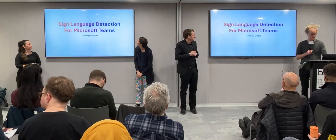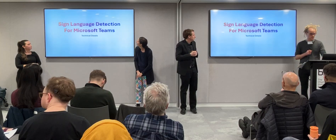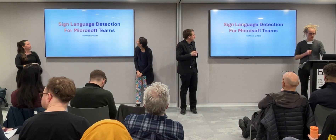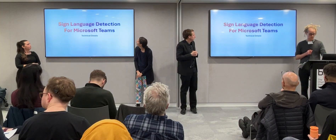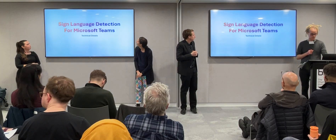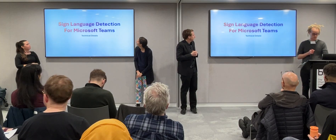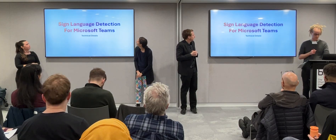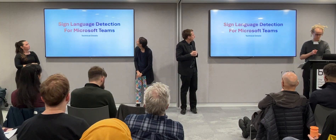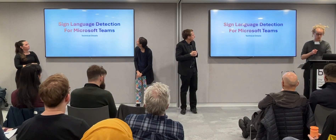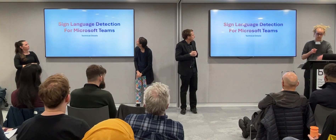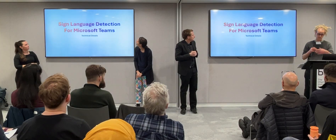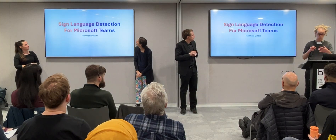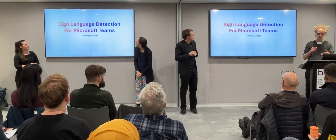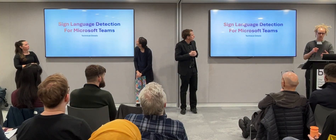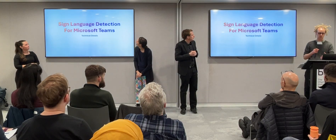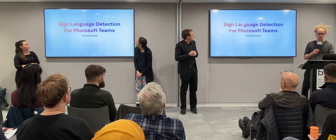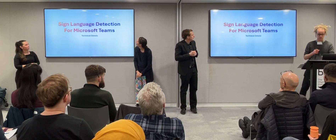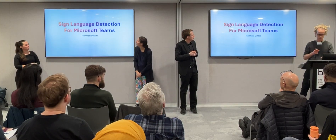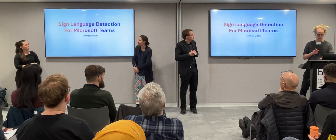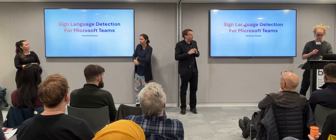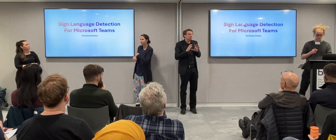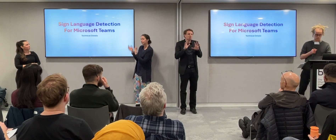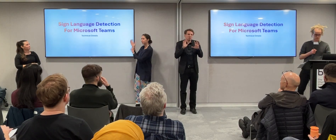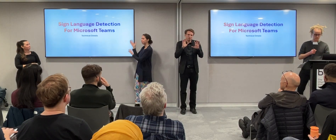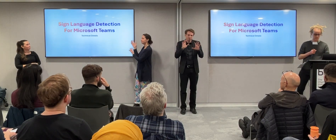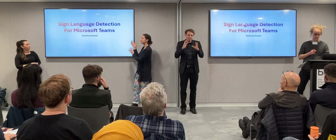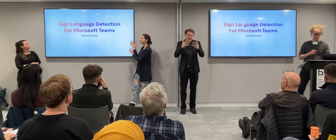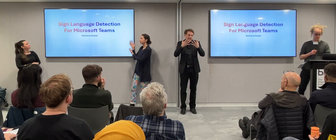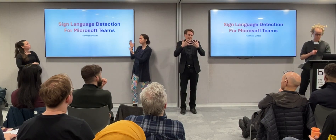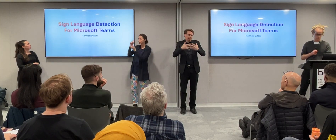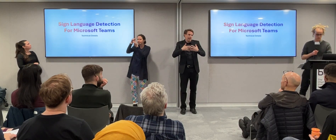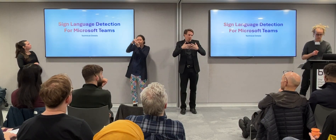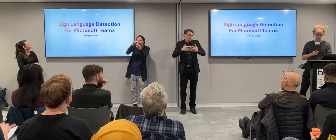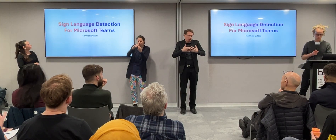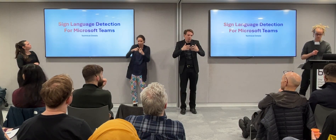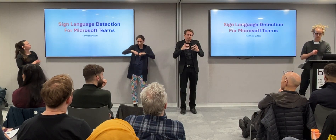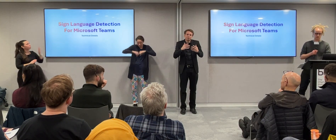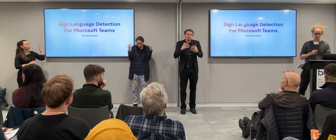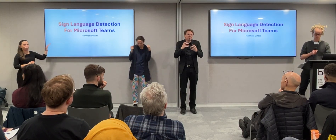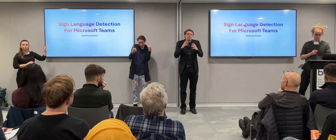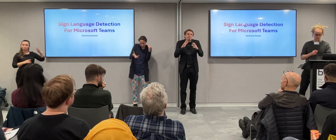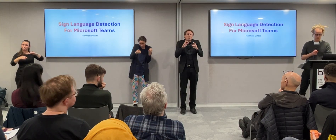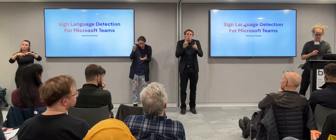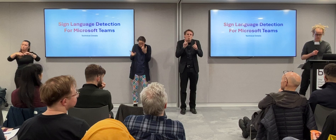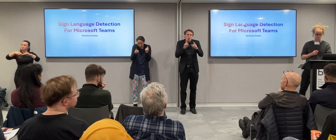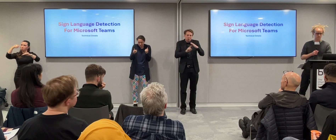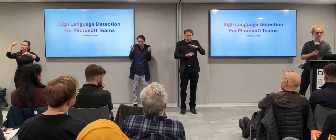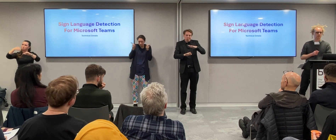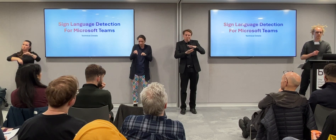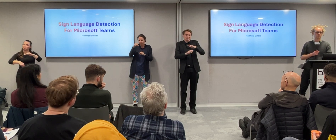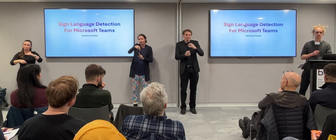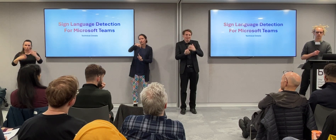So let's talk about, or let's look into some of the details of what is under the hood of this